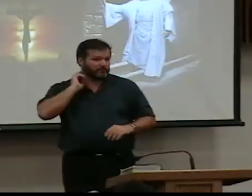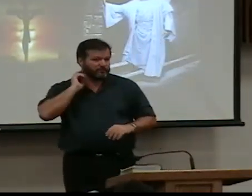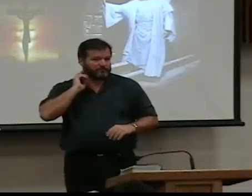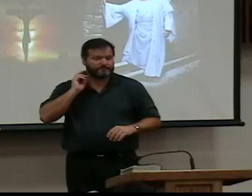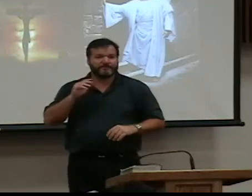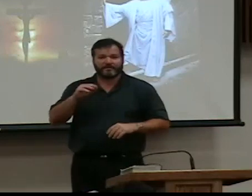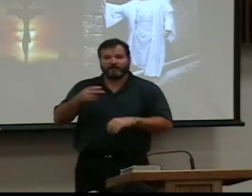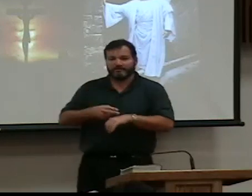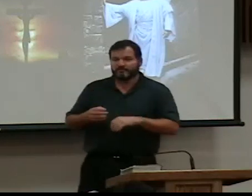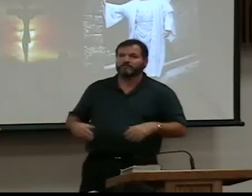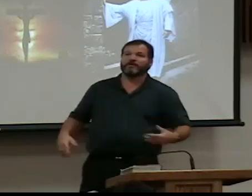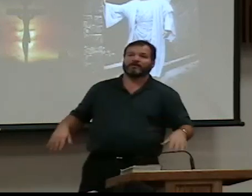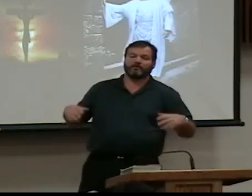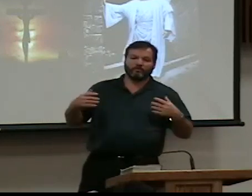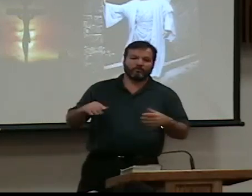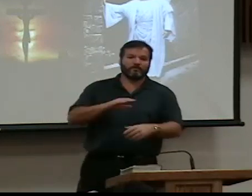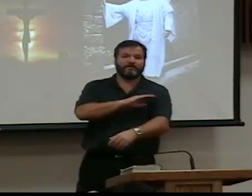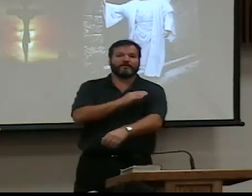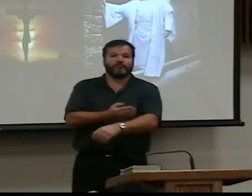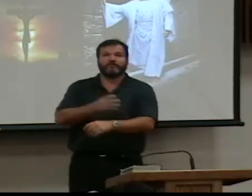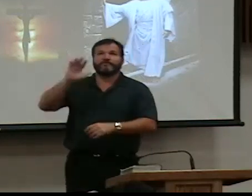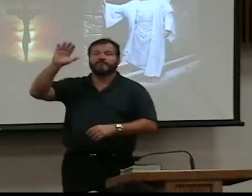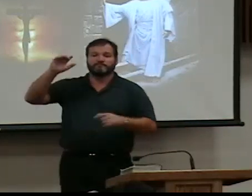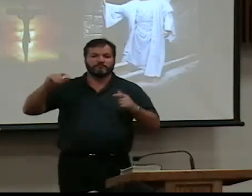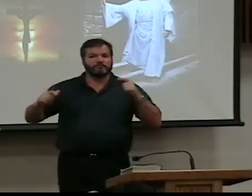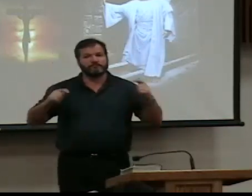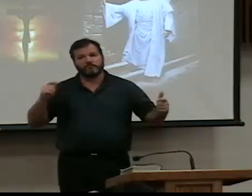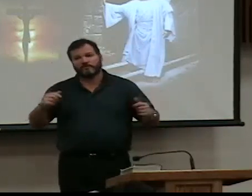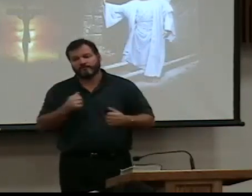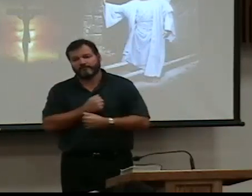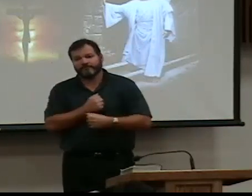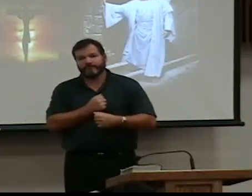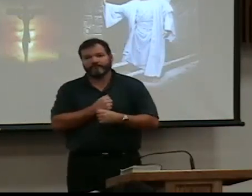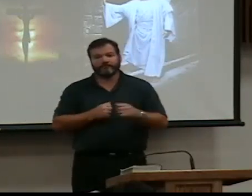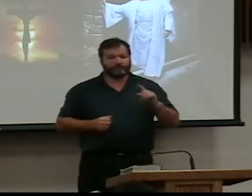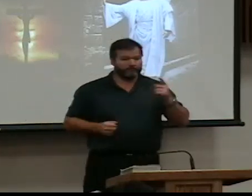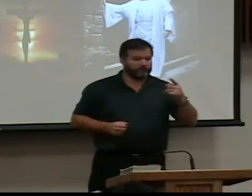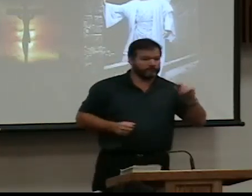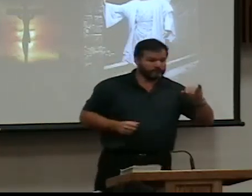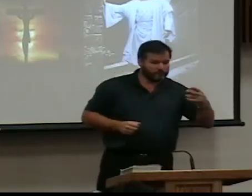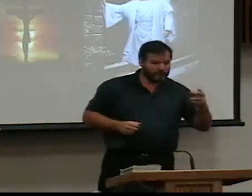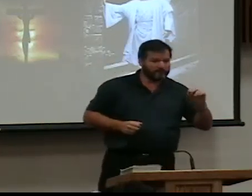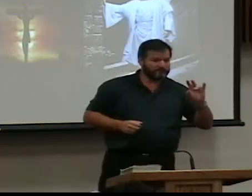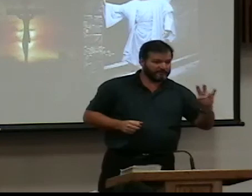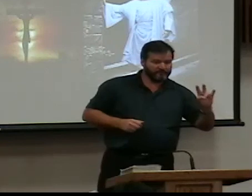we took a course with Gerald Payden, very powerful, great lover of 1 John.